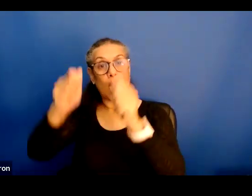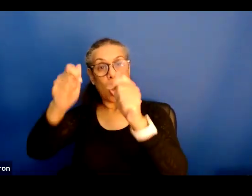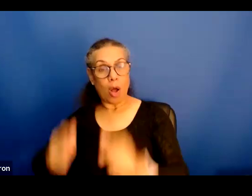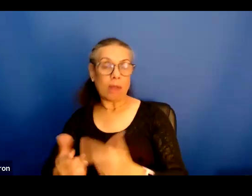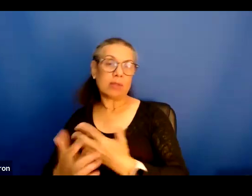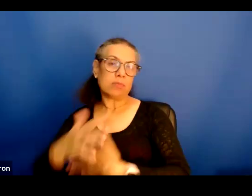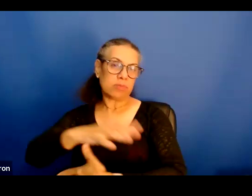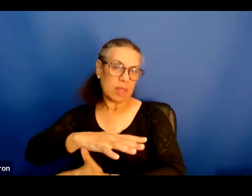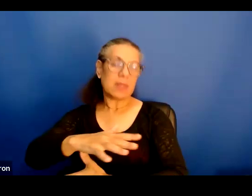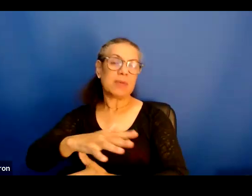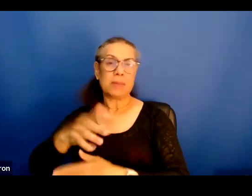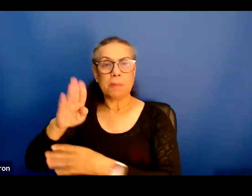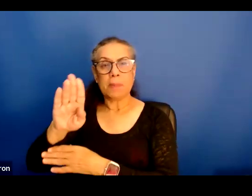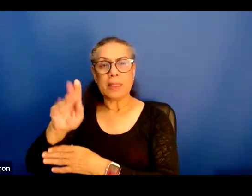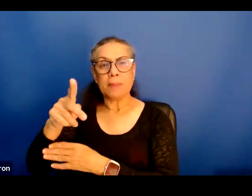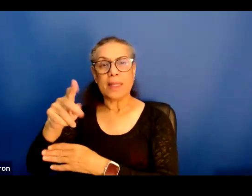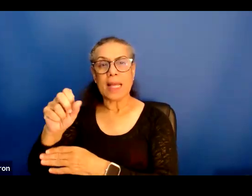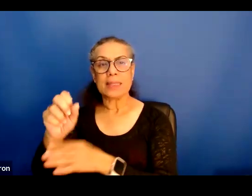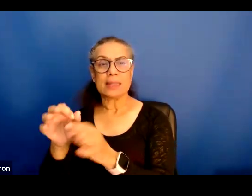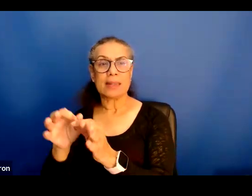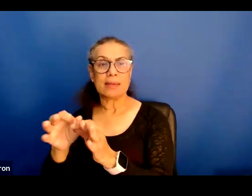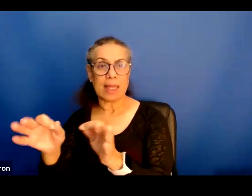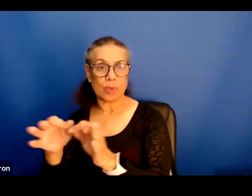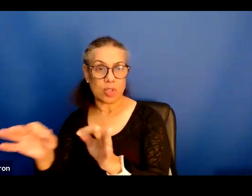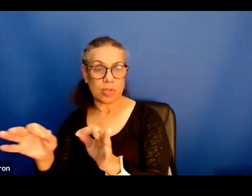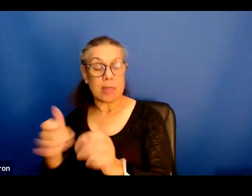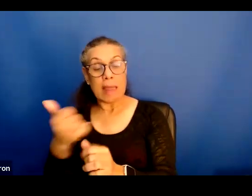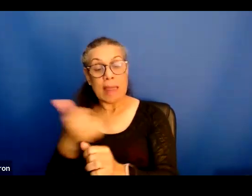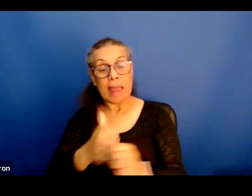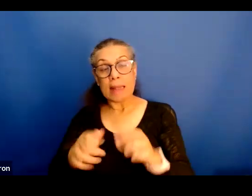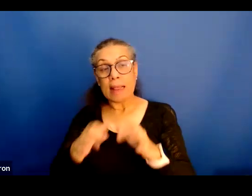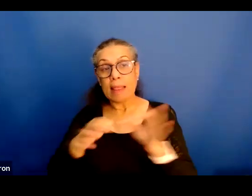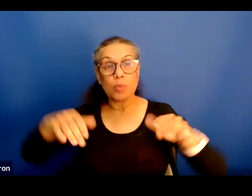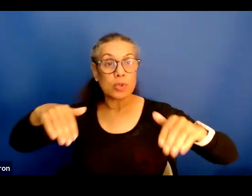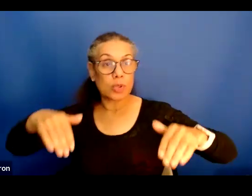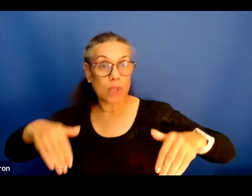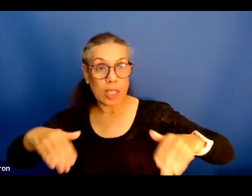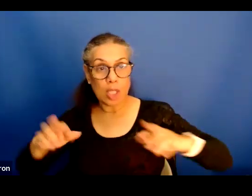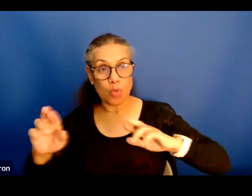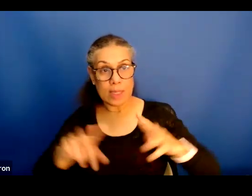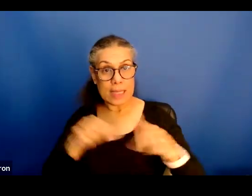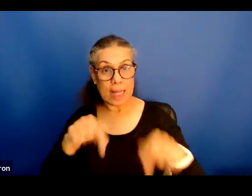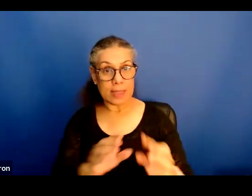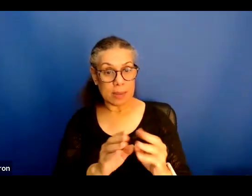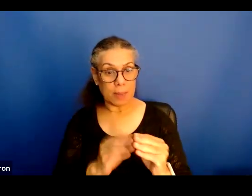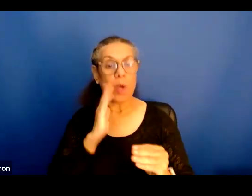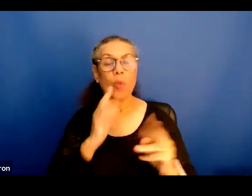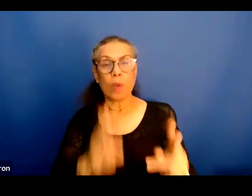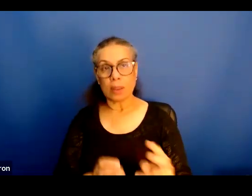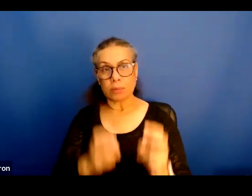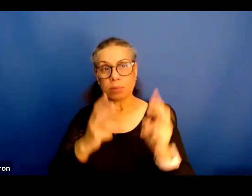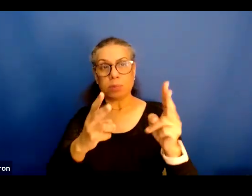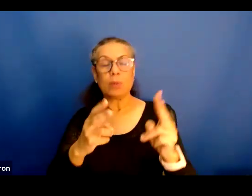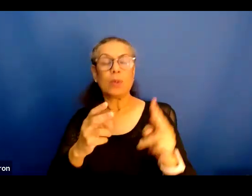major BPS languages. Any translations that are not ready prior to the start of the meeting will be posted as soon as